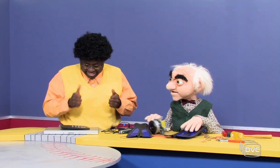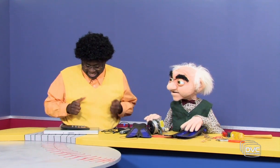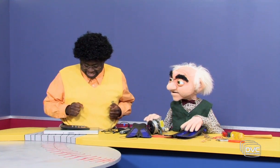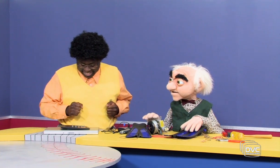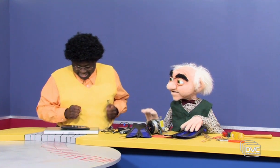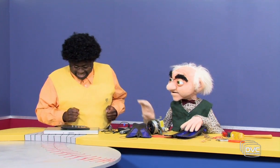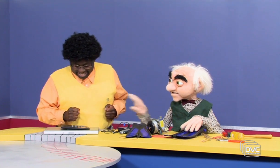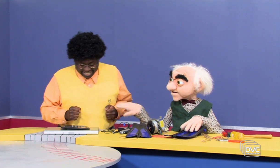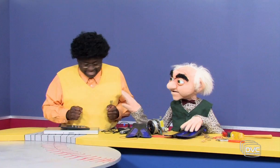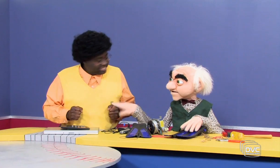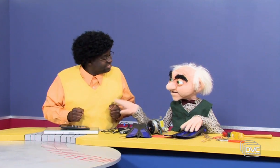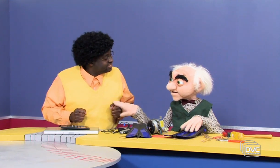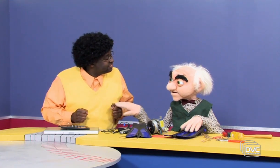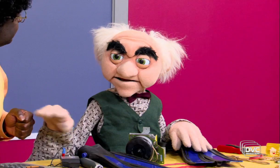great. That's good, great.